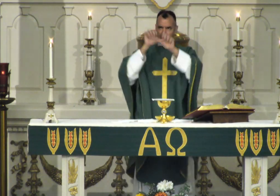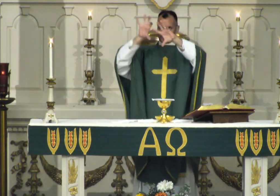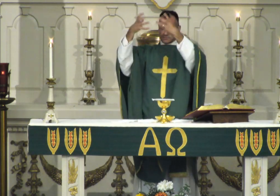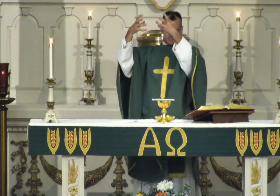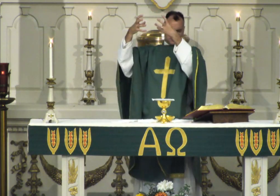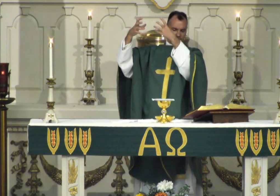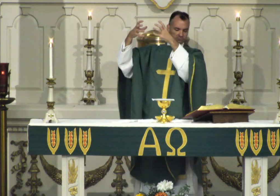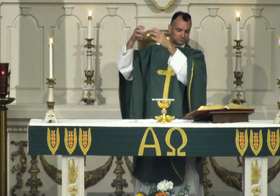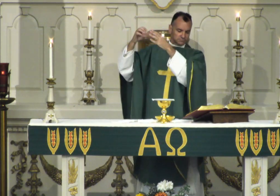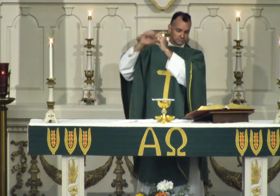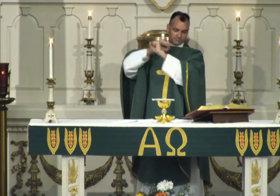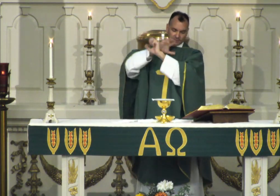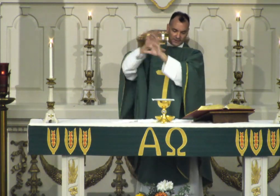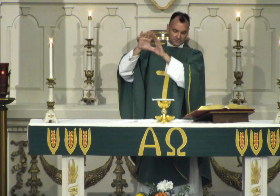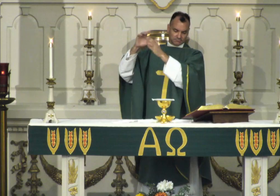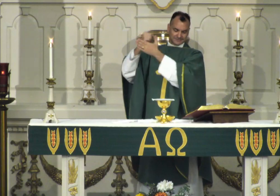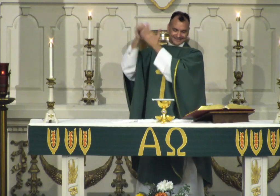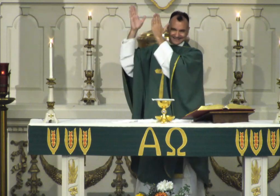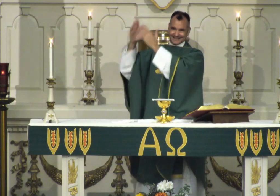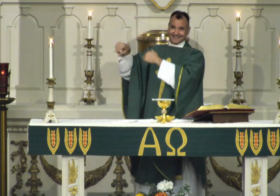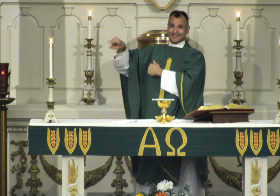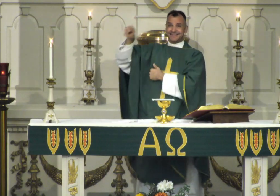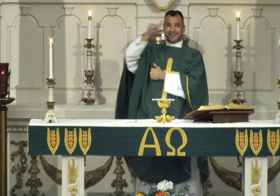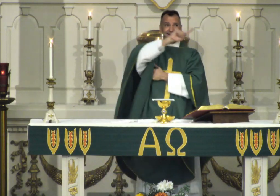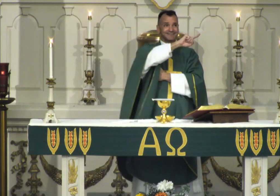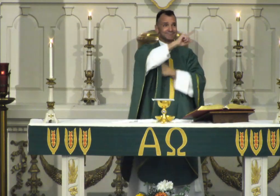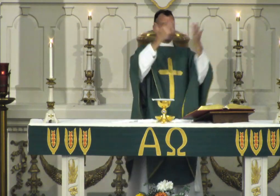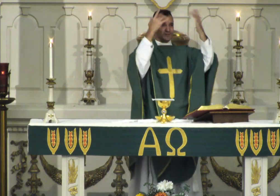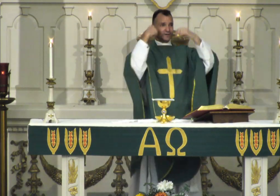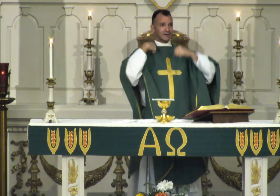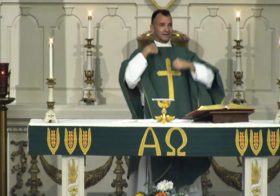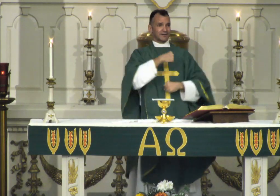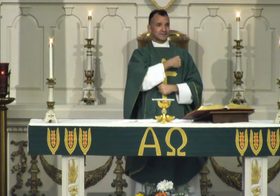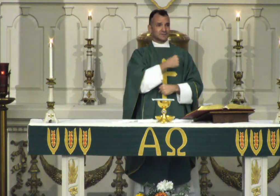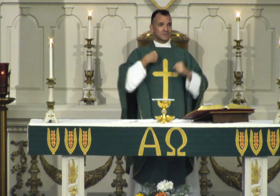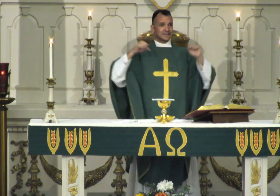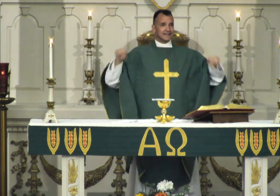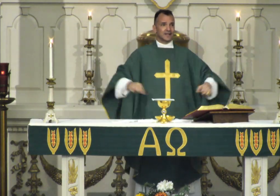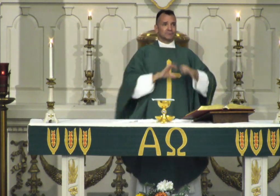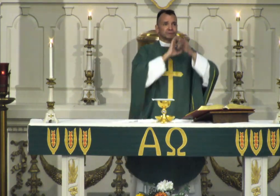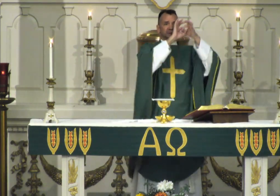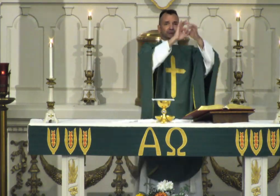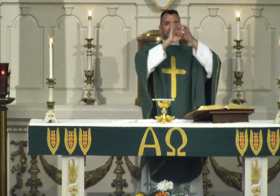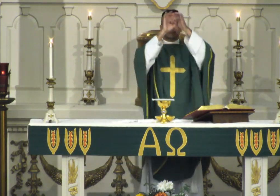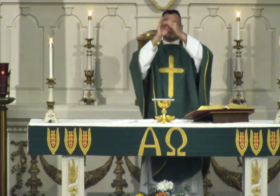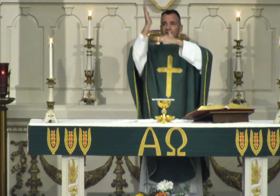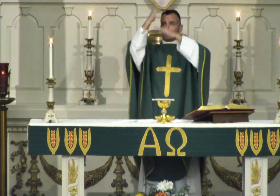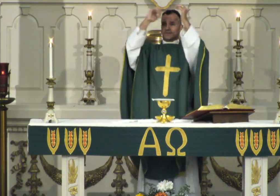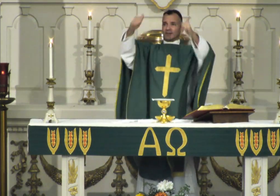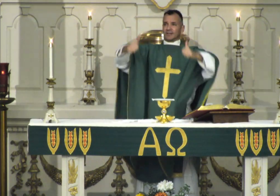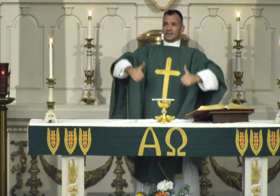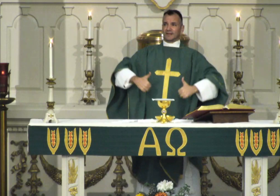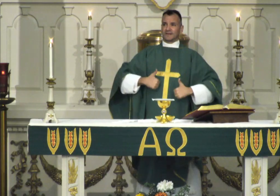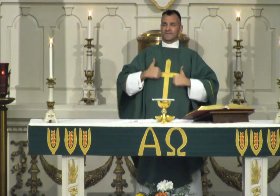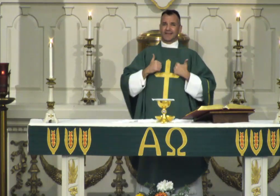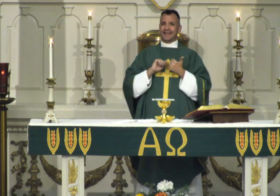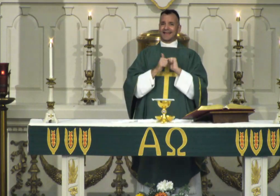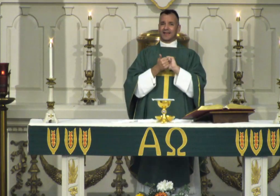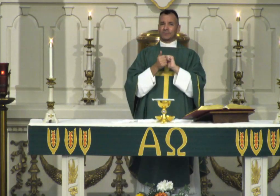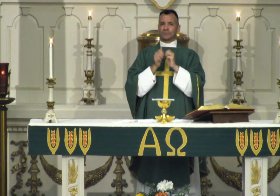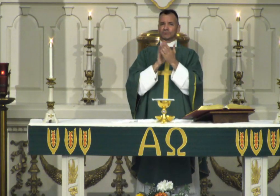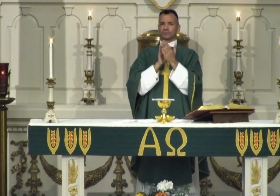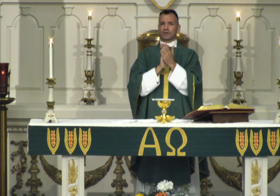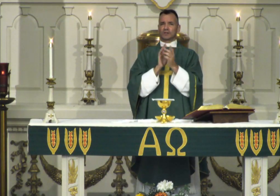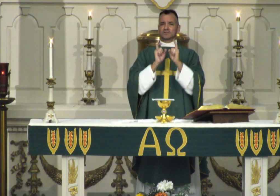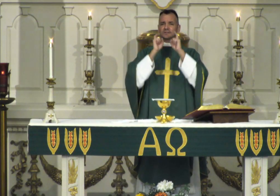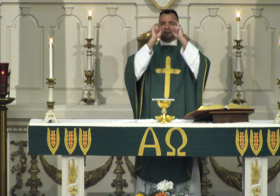Blessed Joseph, her spouse, with the blessed apostles and all the saints who have pleased you throughout the ages, we may merit to be co-heirs to eternal